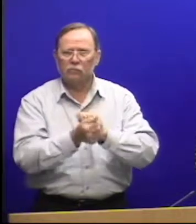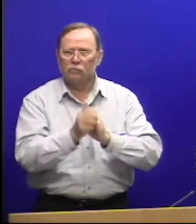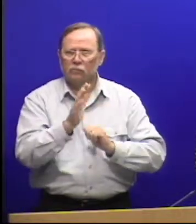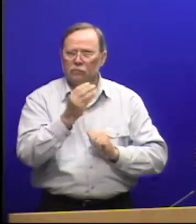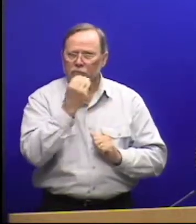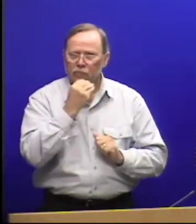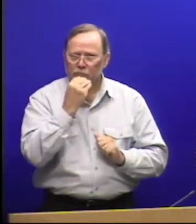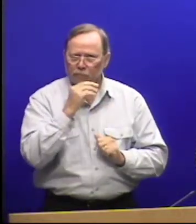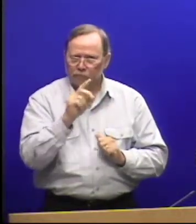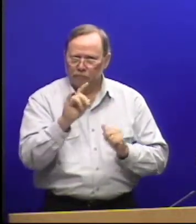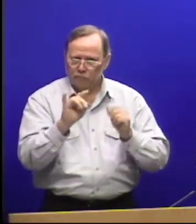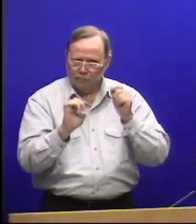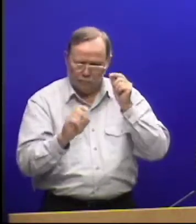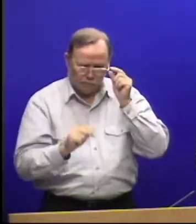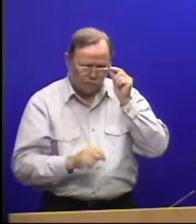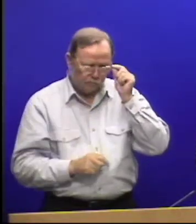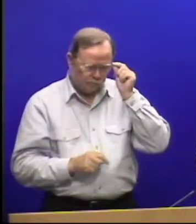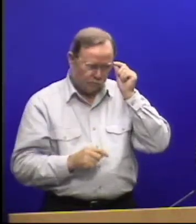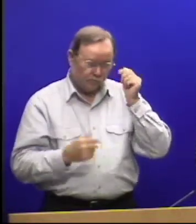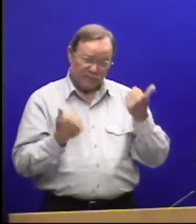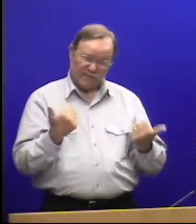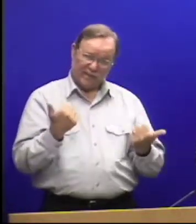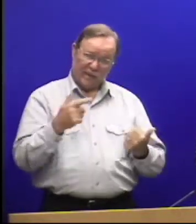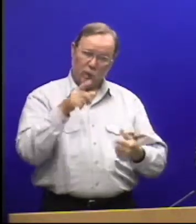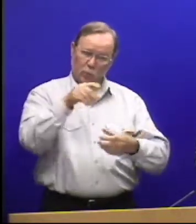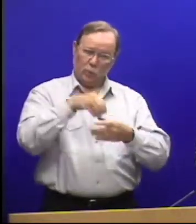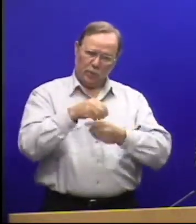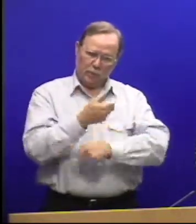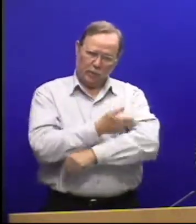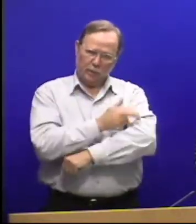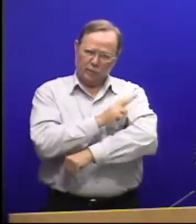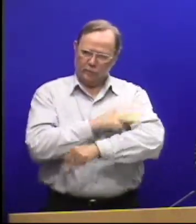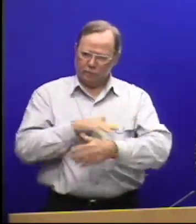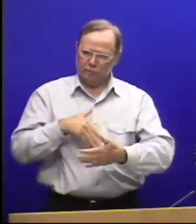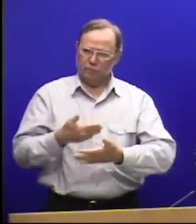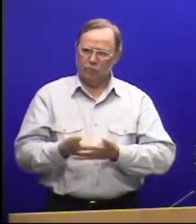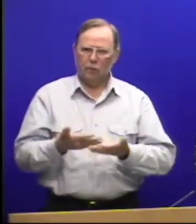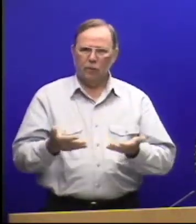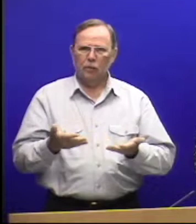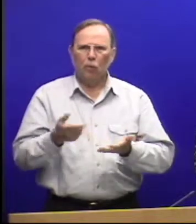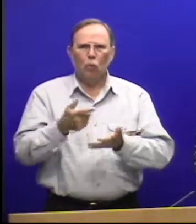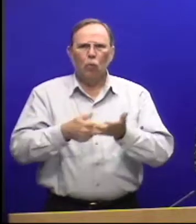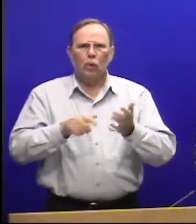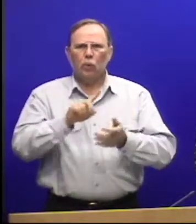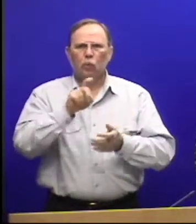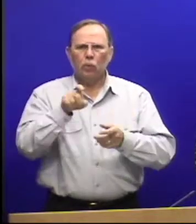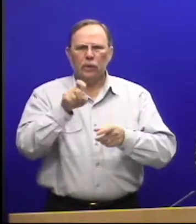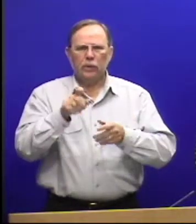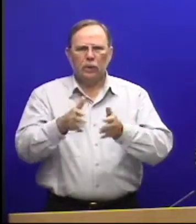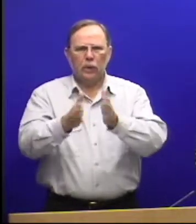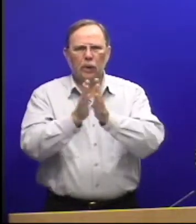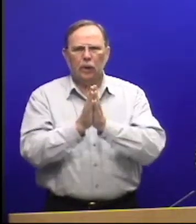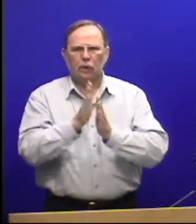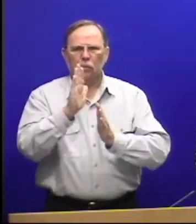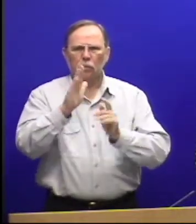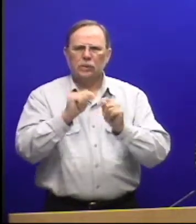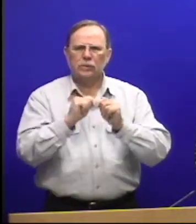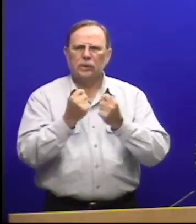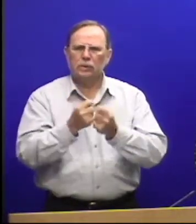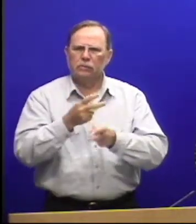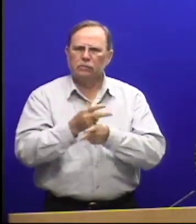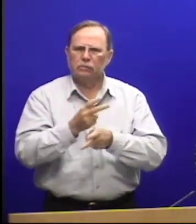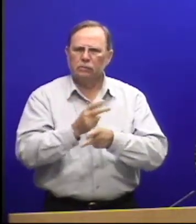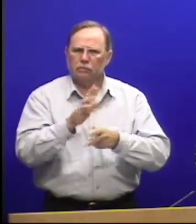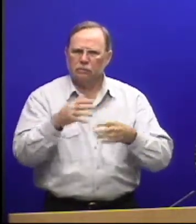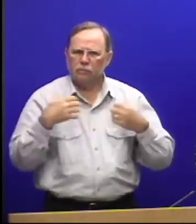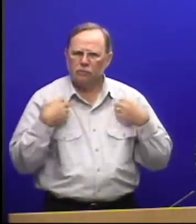So now you're in the hospital. What questions do you need to ask your healthcare team while you're in the hospital? There